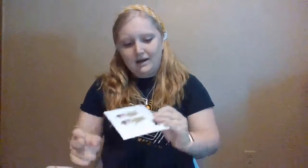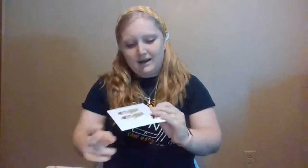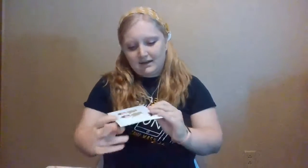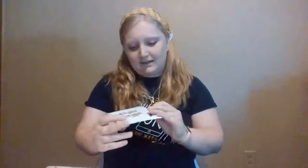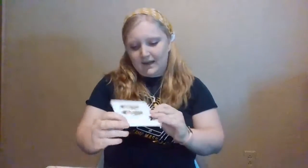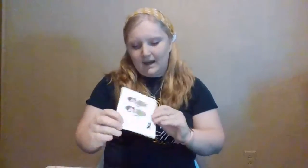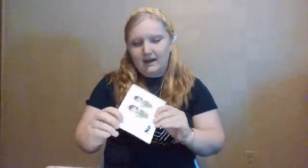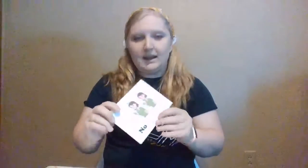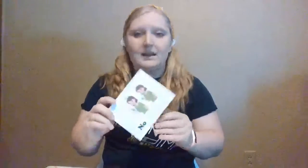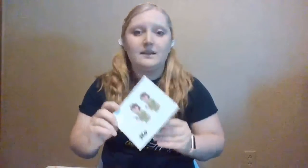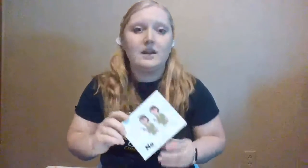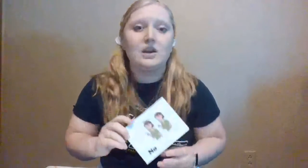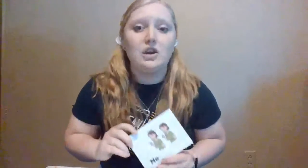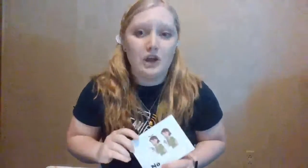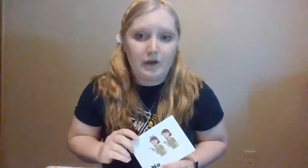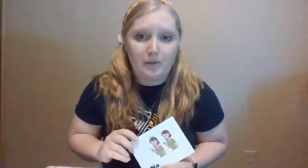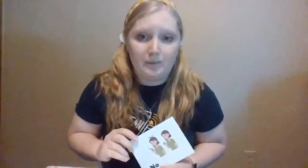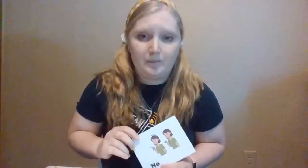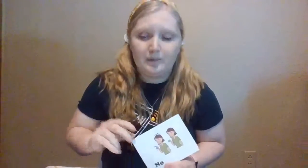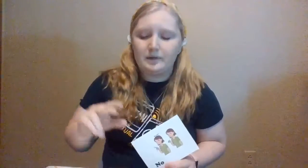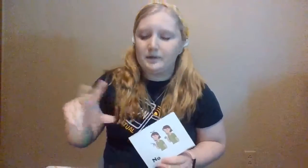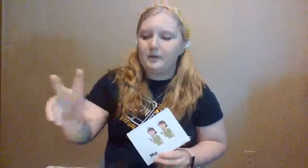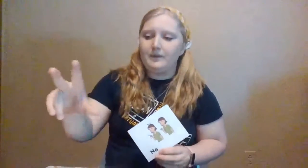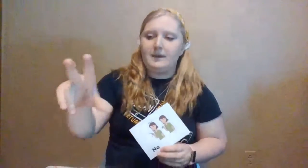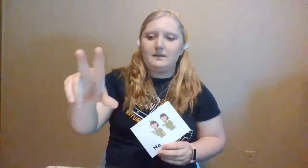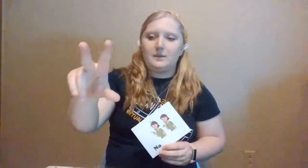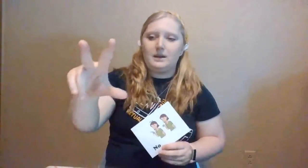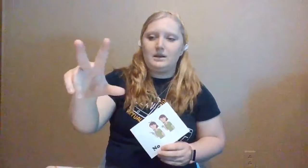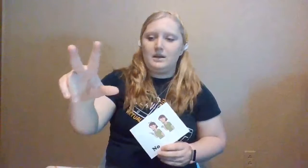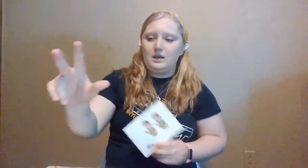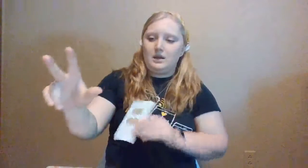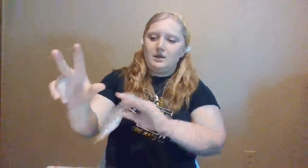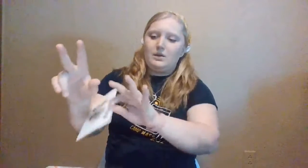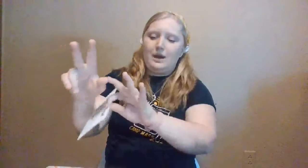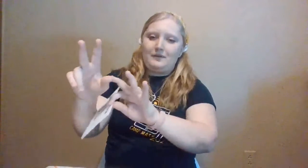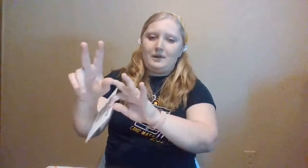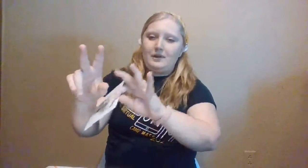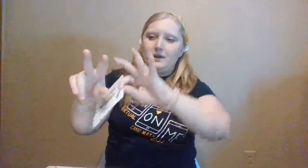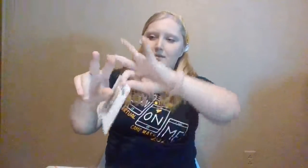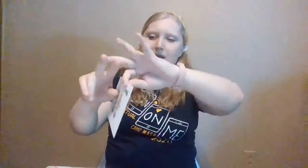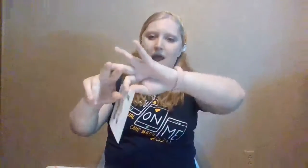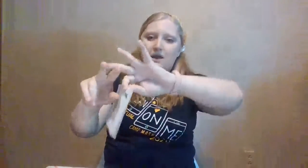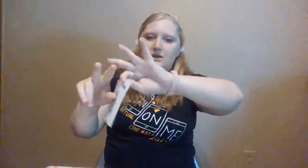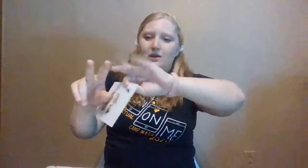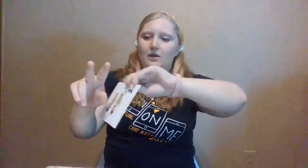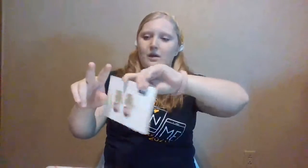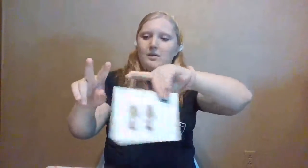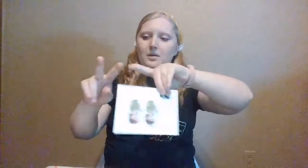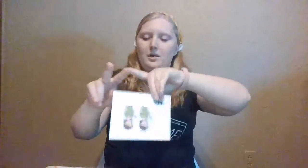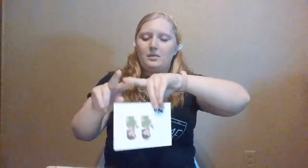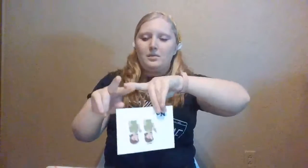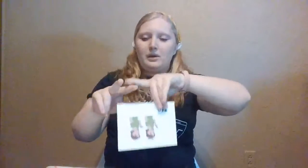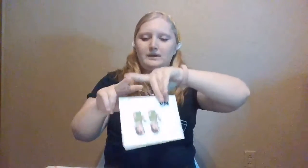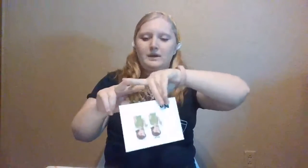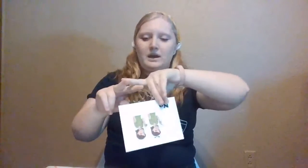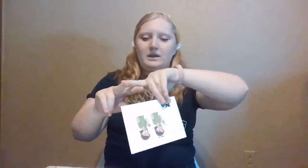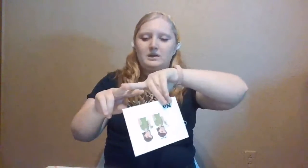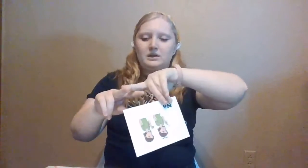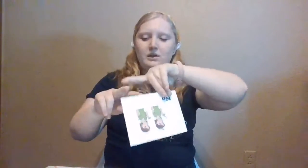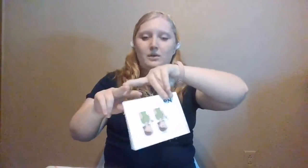Our next sign is no. So for this one, you have your thumb and your pointer and your